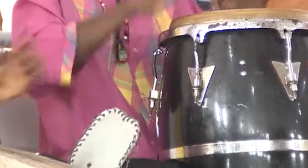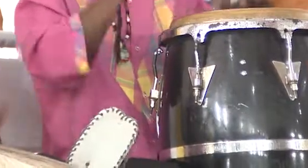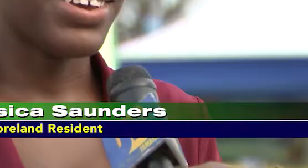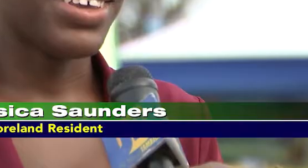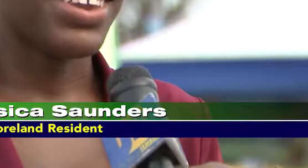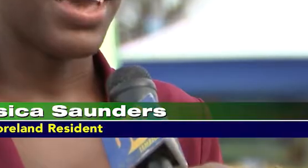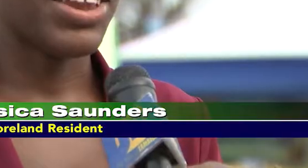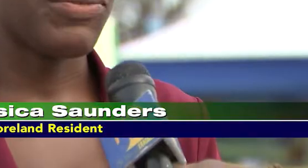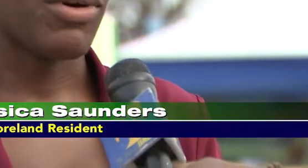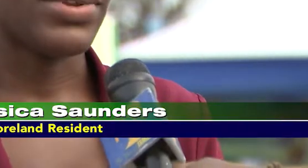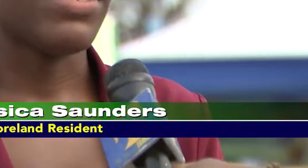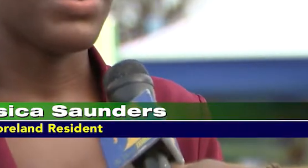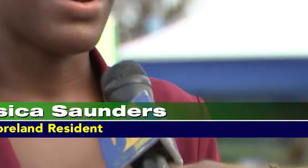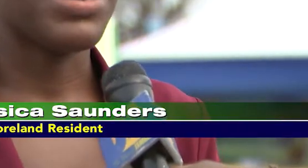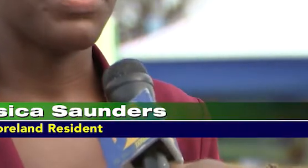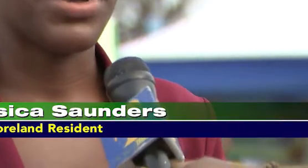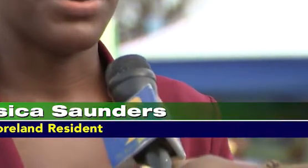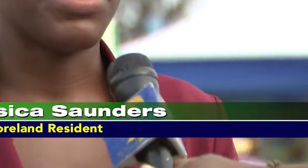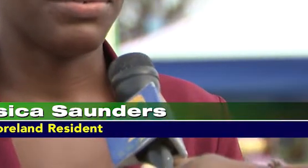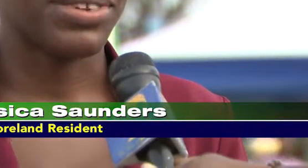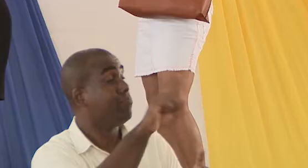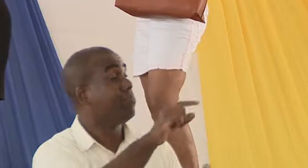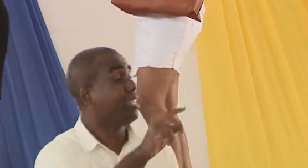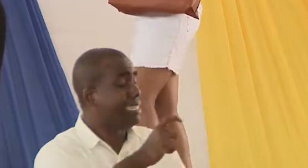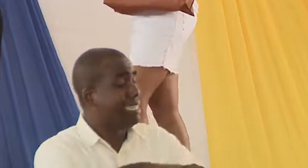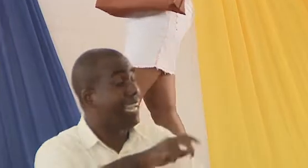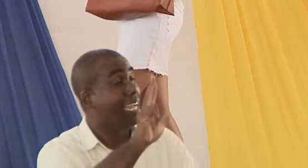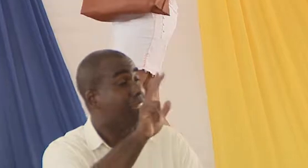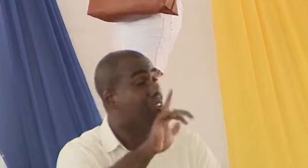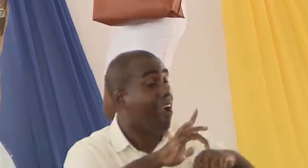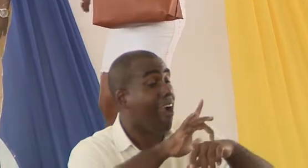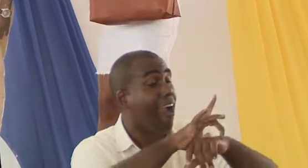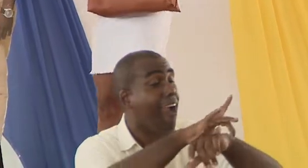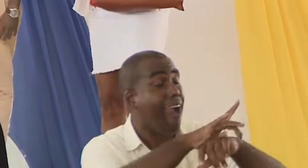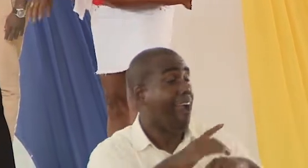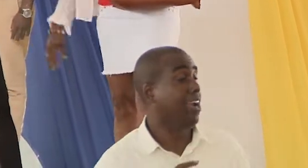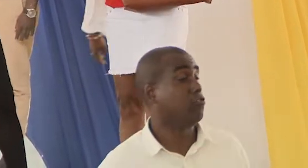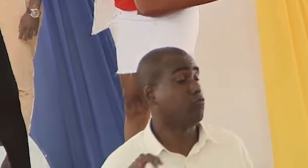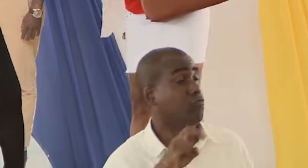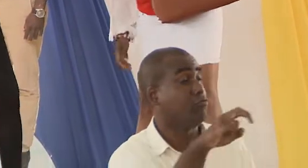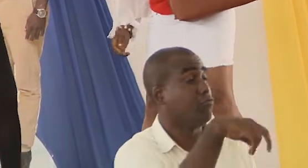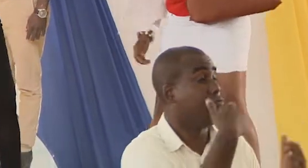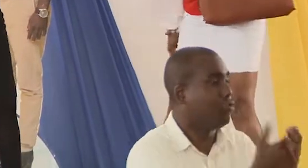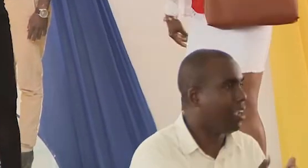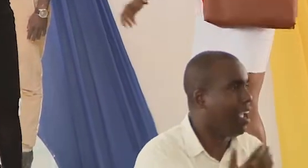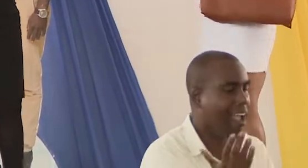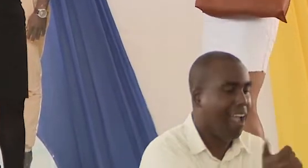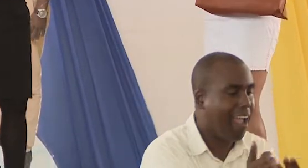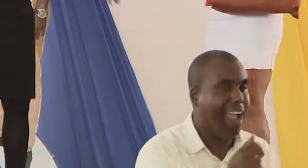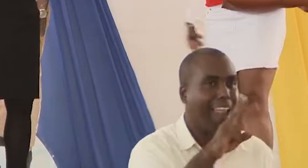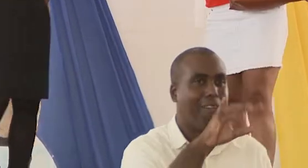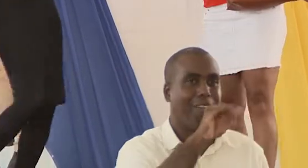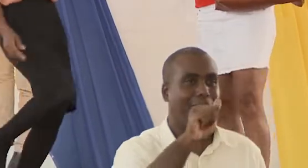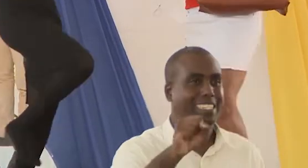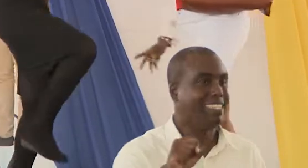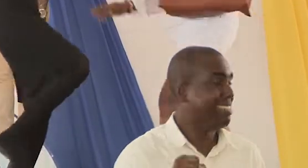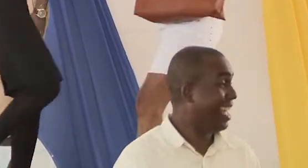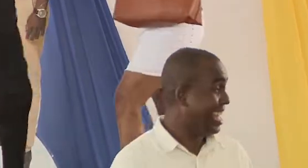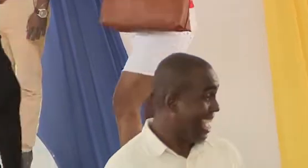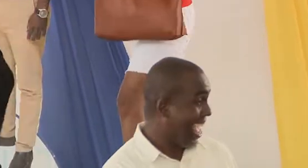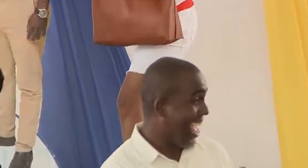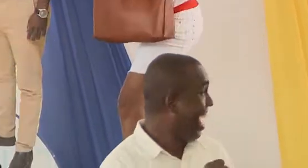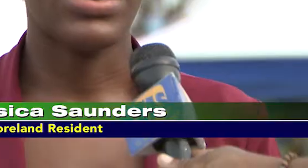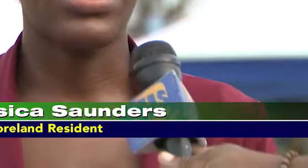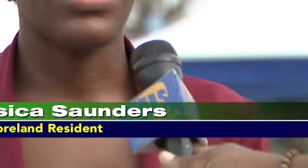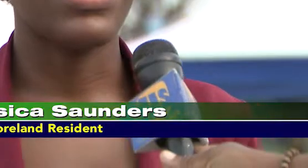Quite entertaining and informative because the dramatizations, they were hilarious. They're real life. We can relate to that situation, and